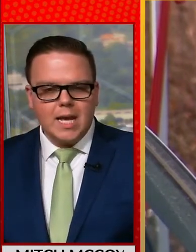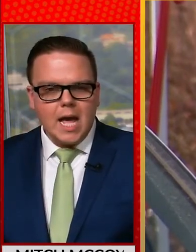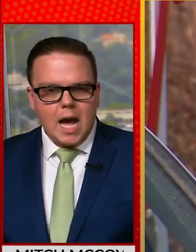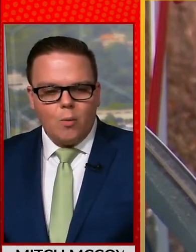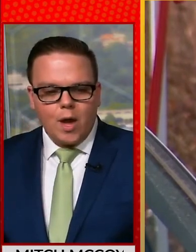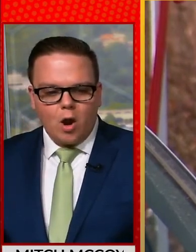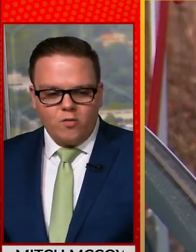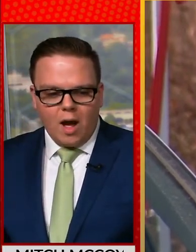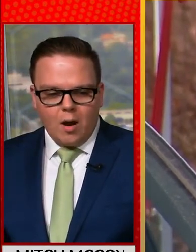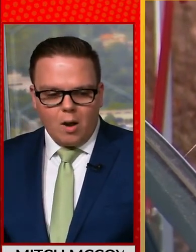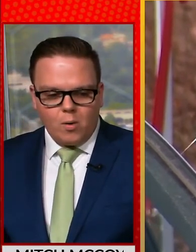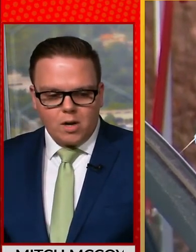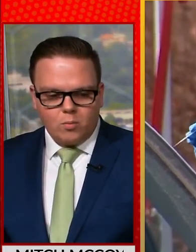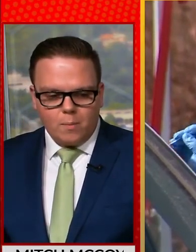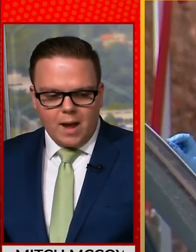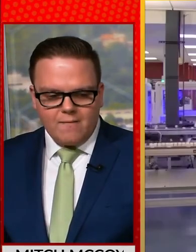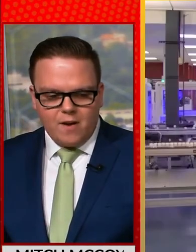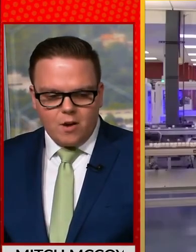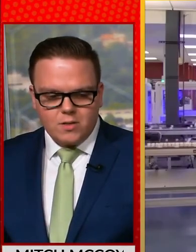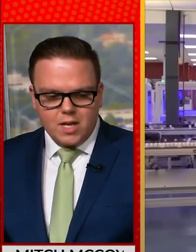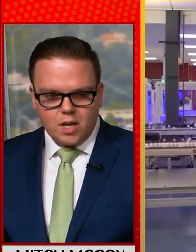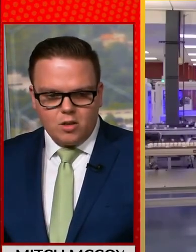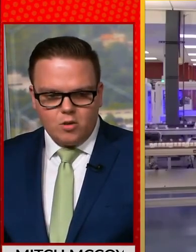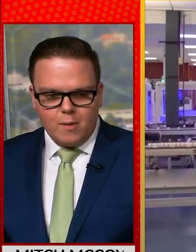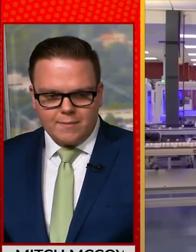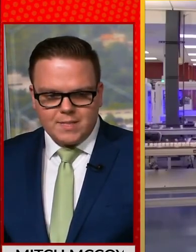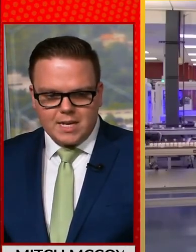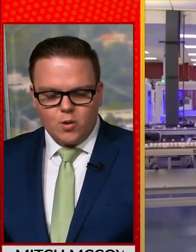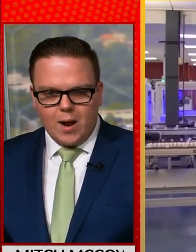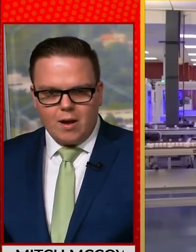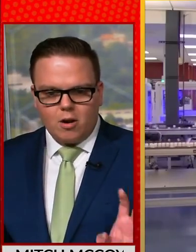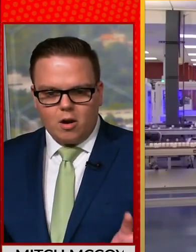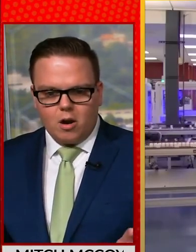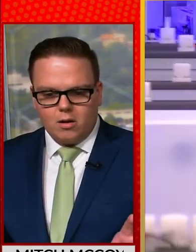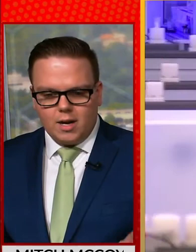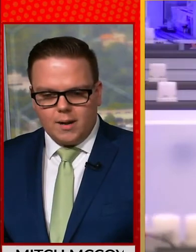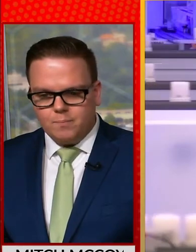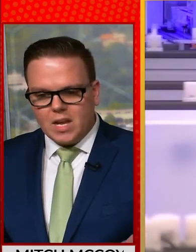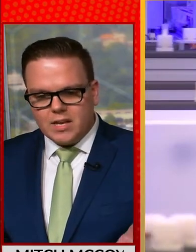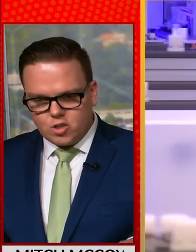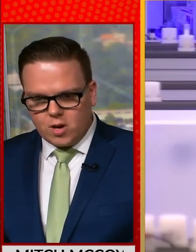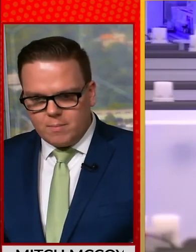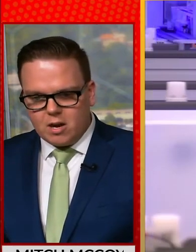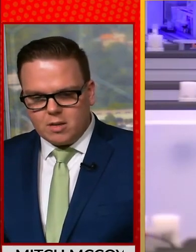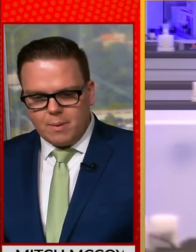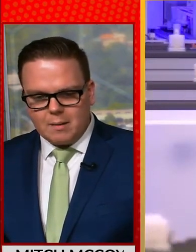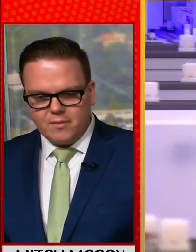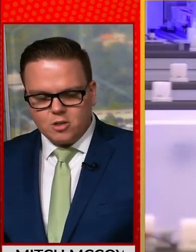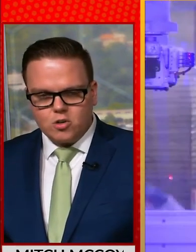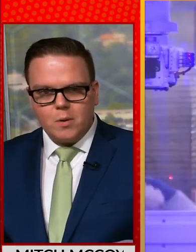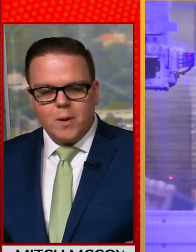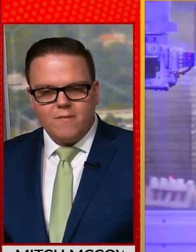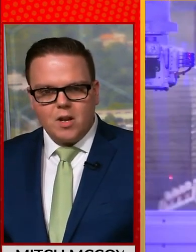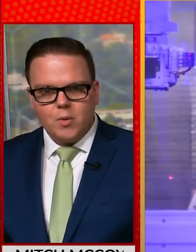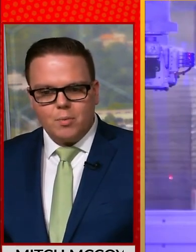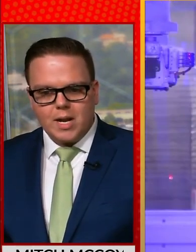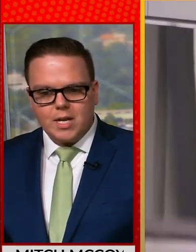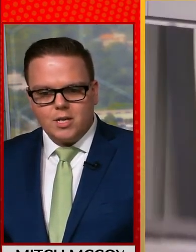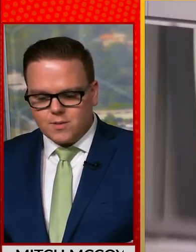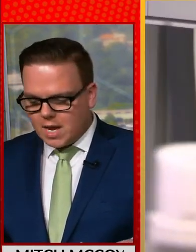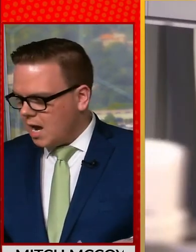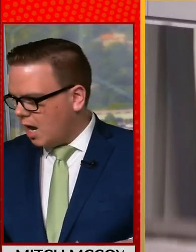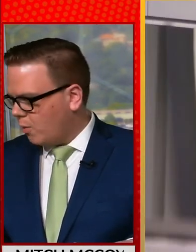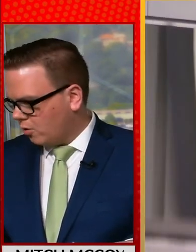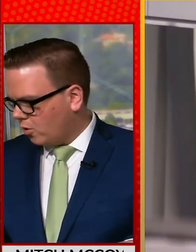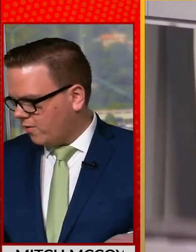report. I want to remind folks, you may have seen throughout our stream here at the bottom of your screen, we are following breaking